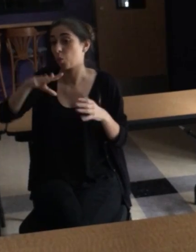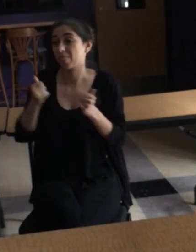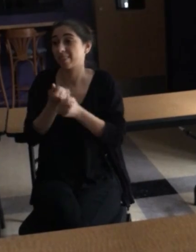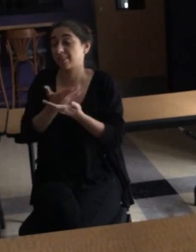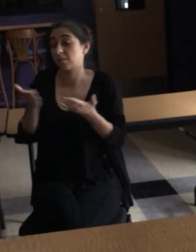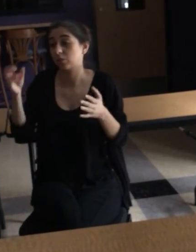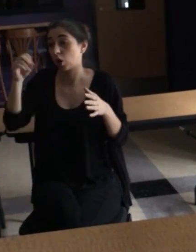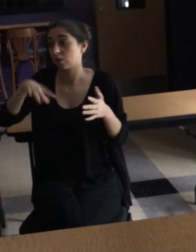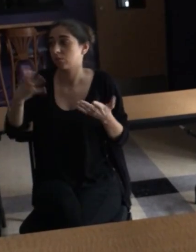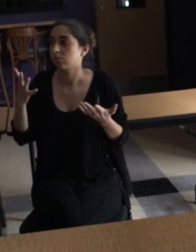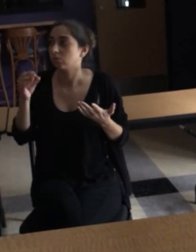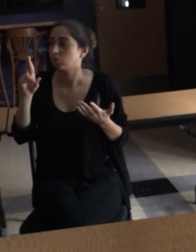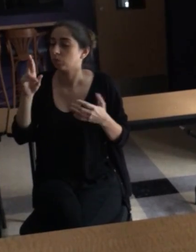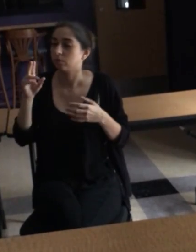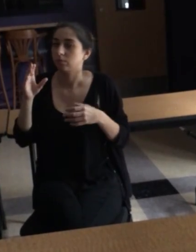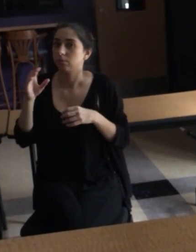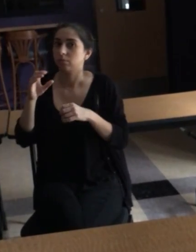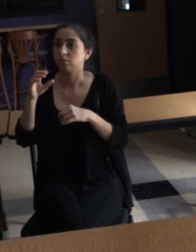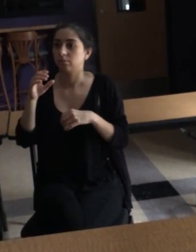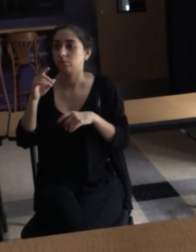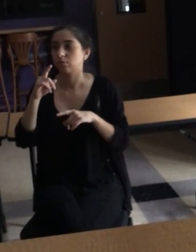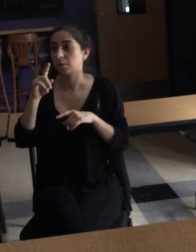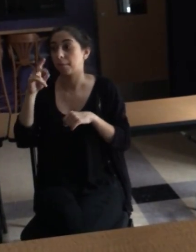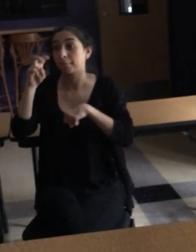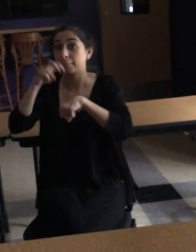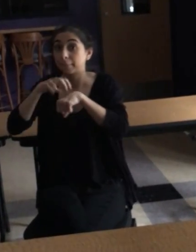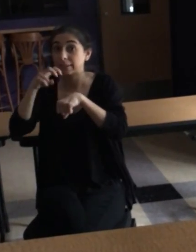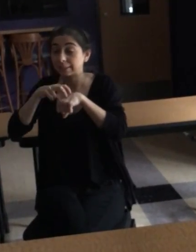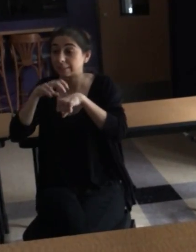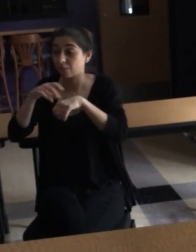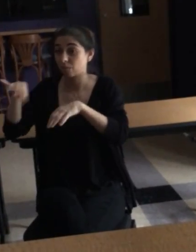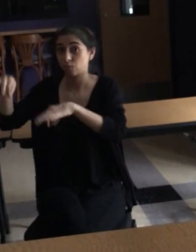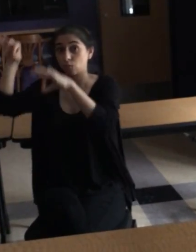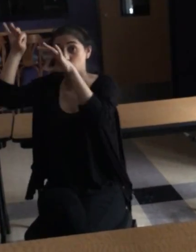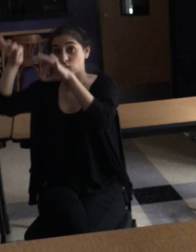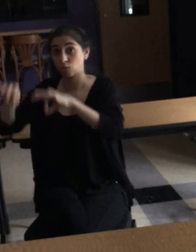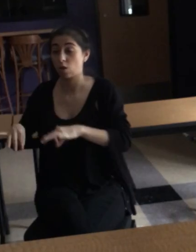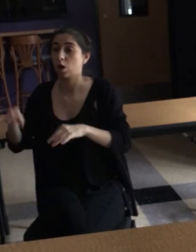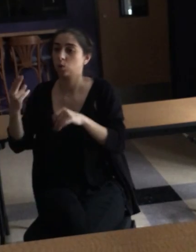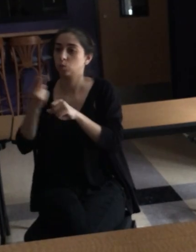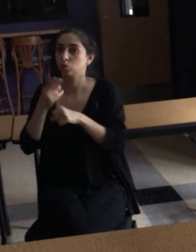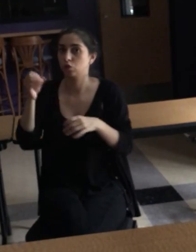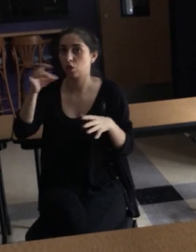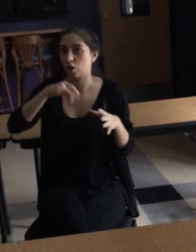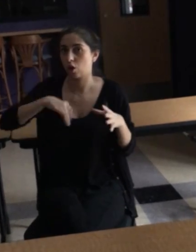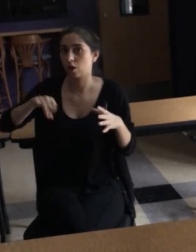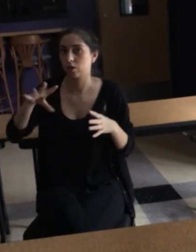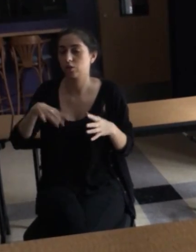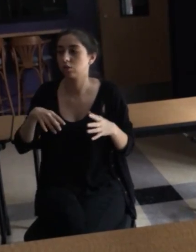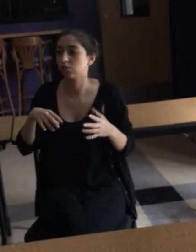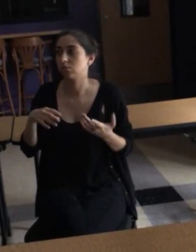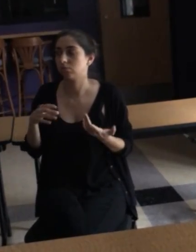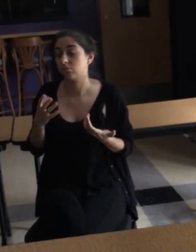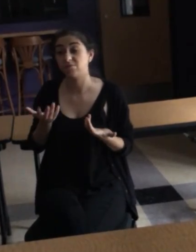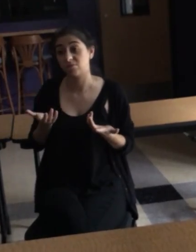a julienne of potatoes that I fry and garnish it with, or something like that. So it's going to be 2